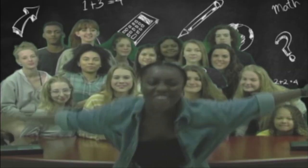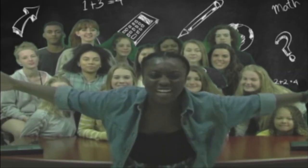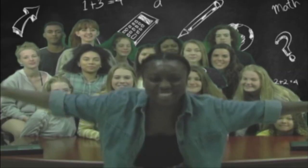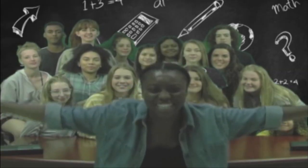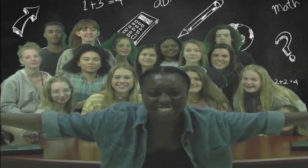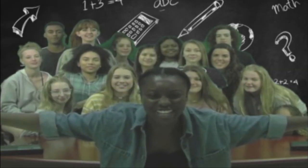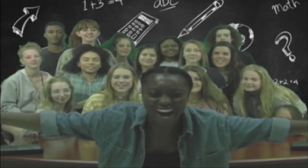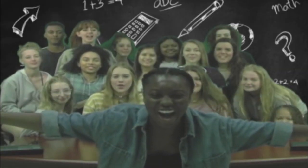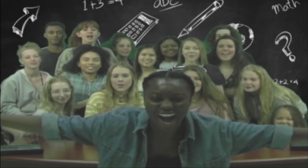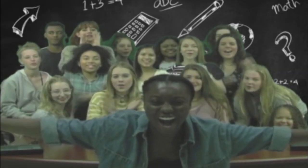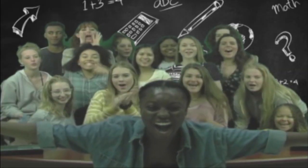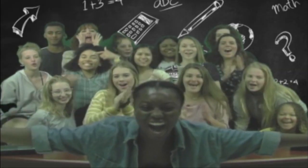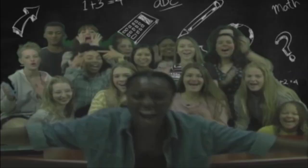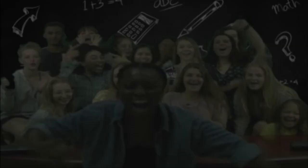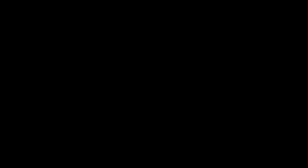We love our Christmas perceber